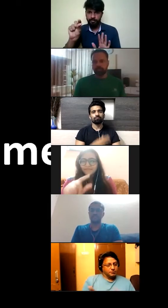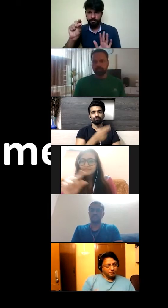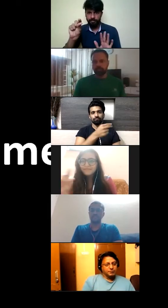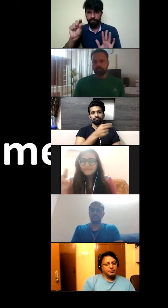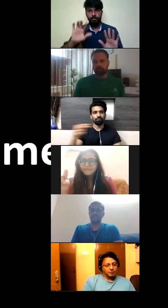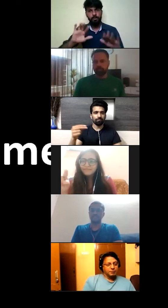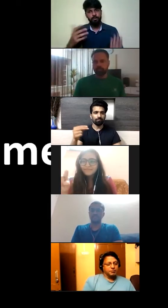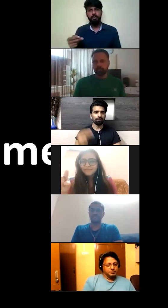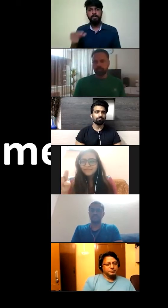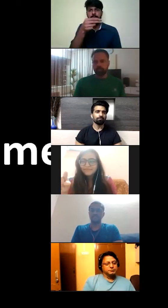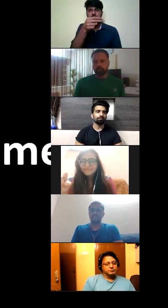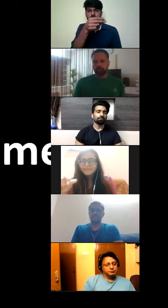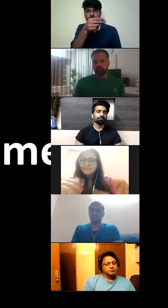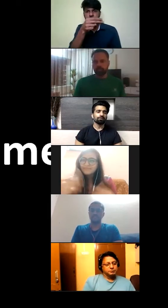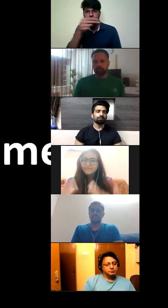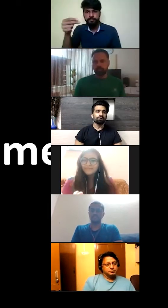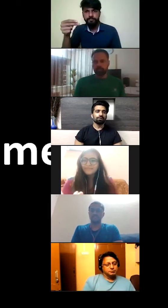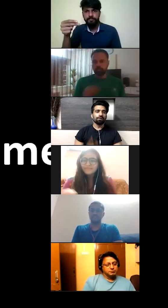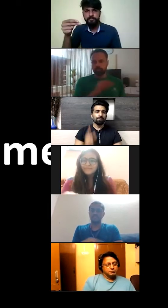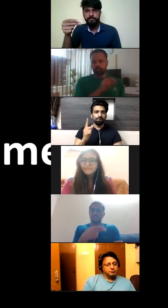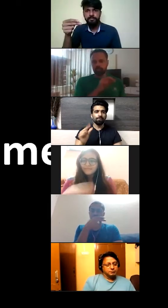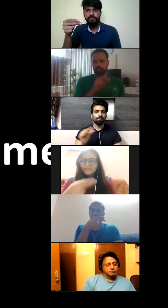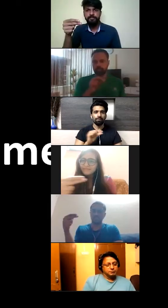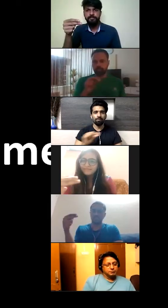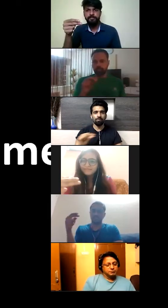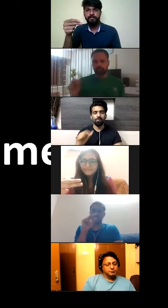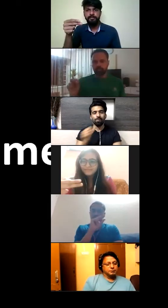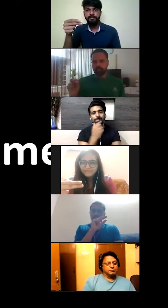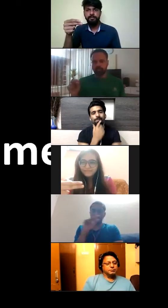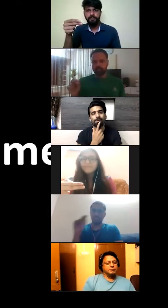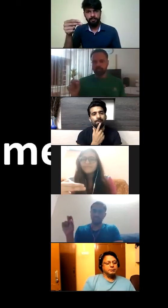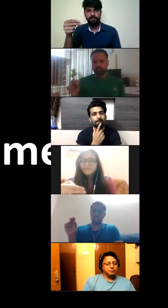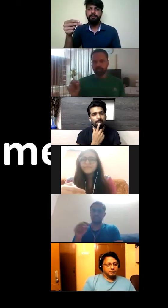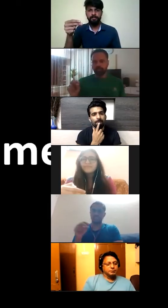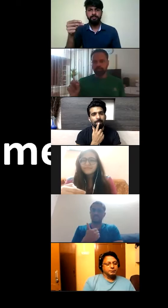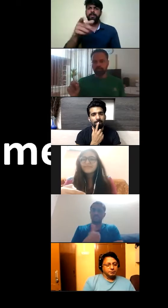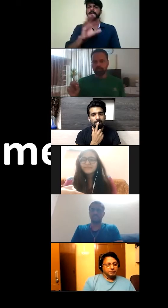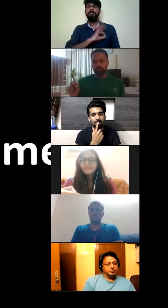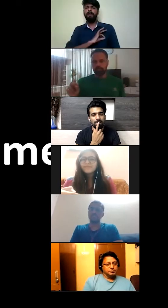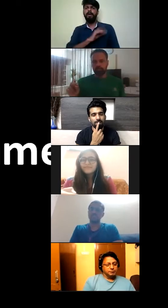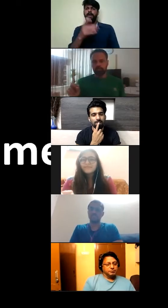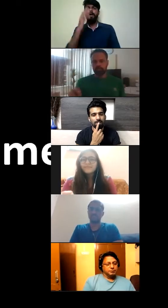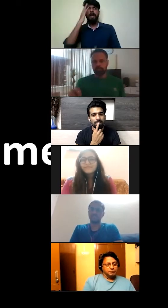Name or name.